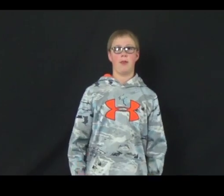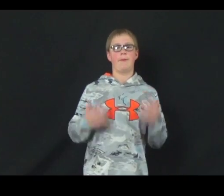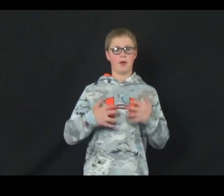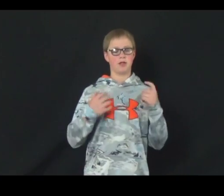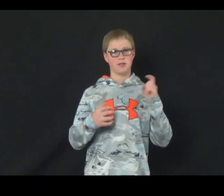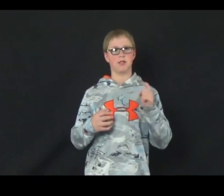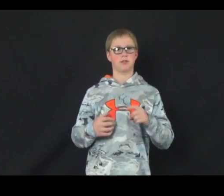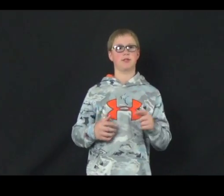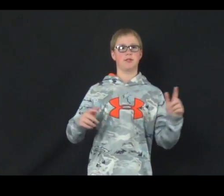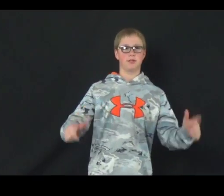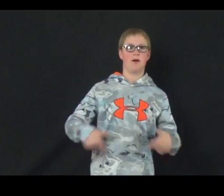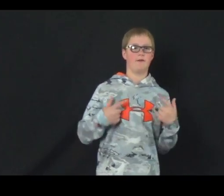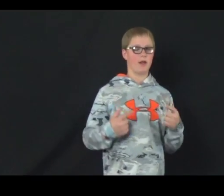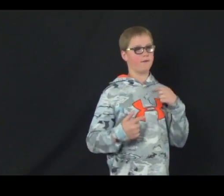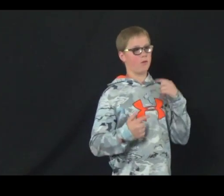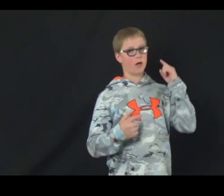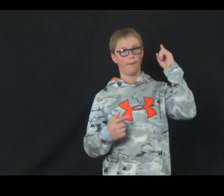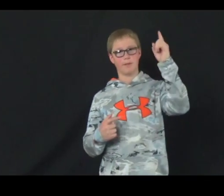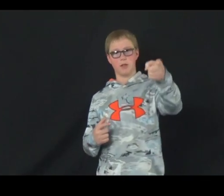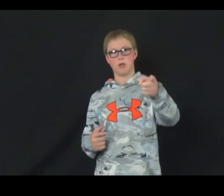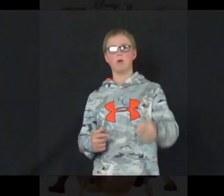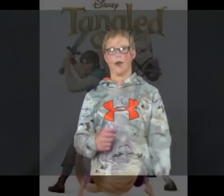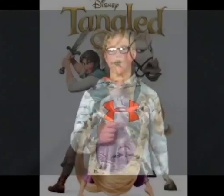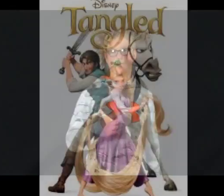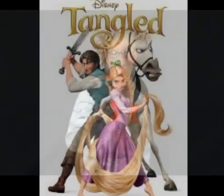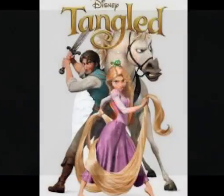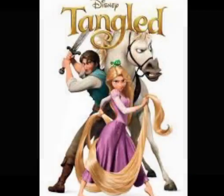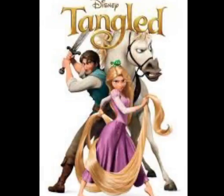bare necessities of life will come to you.